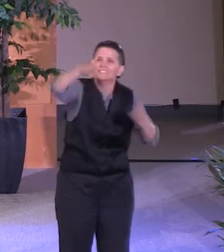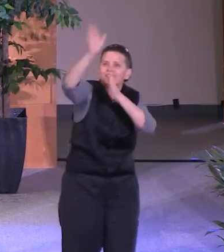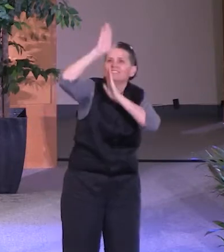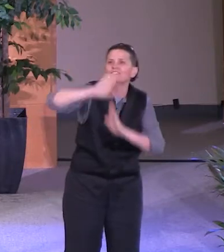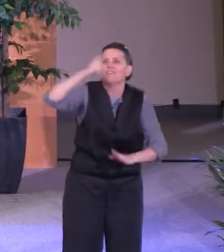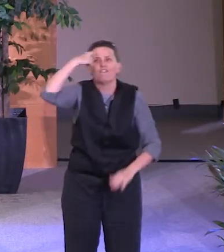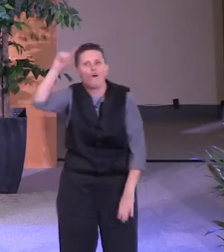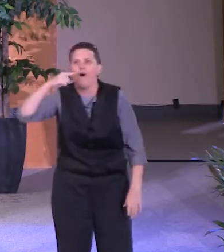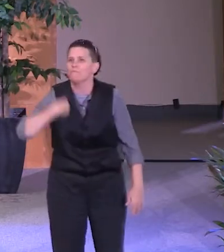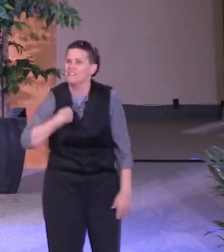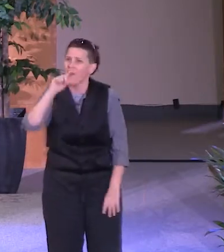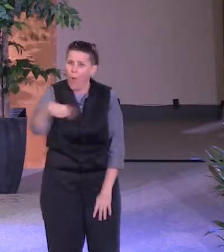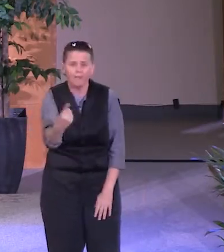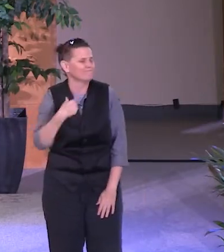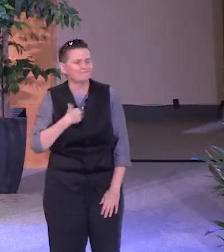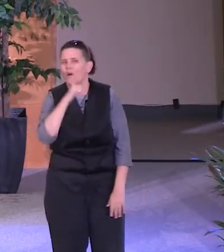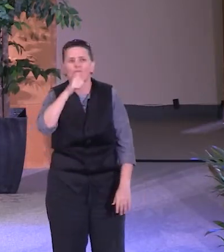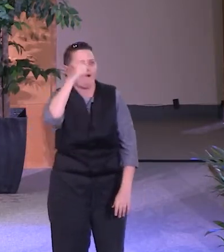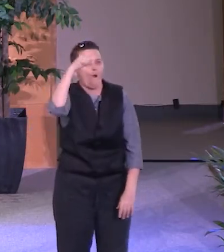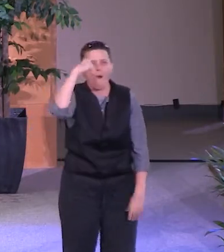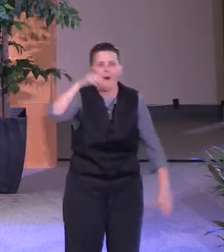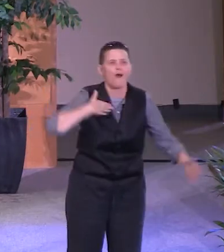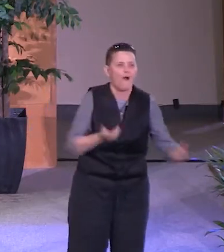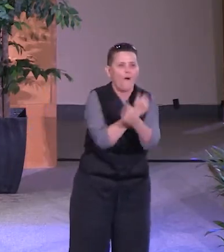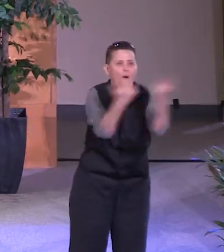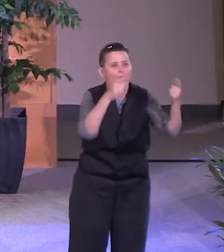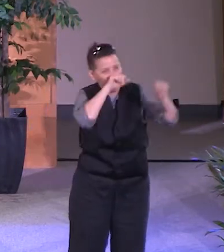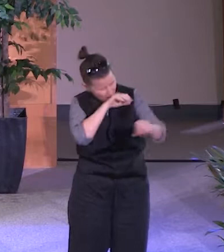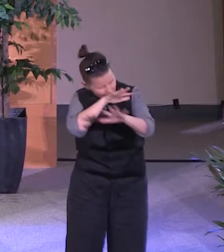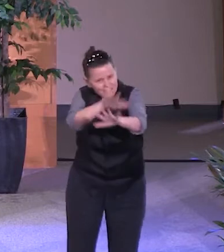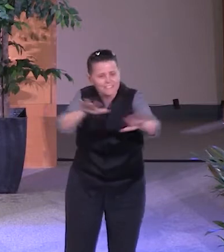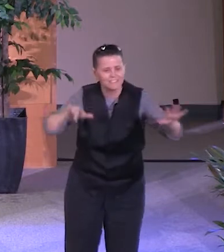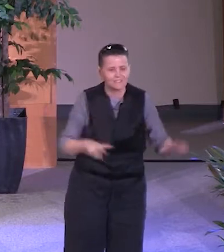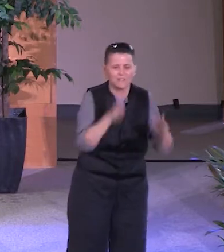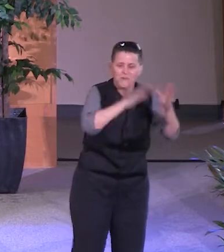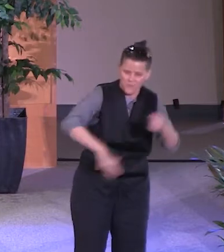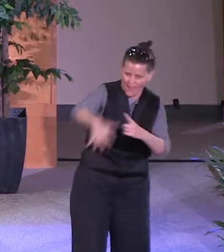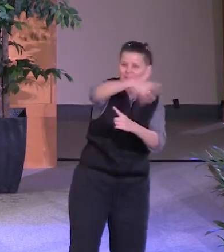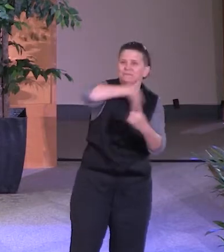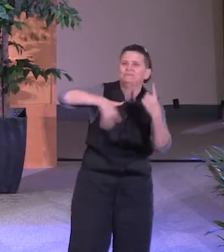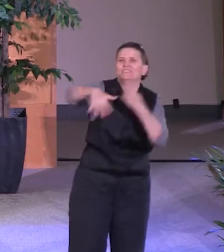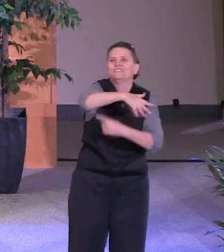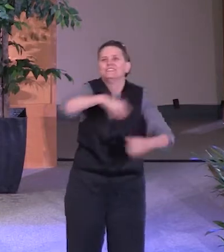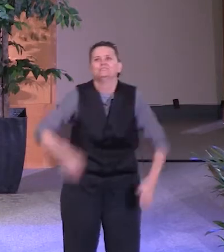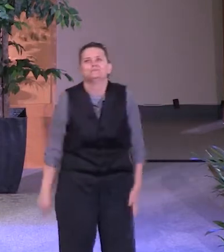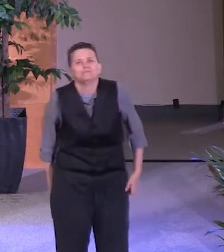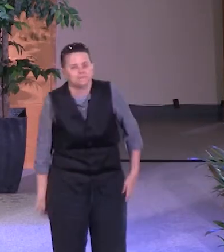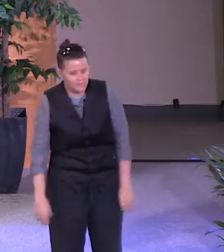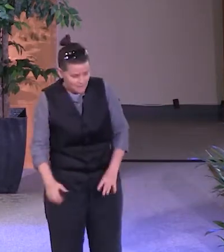me, but so everyone around me can have everything they need. Let all these folks that's with me, God, have everything they